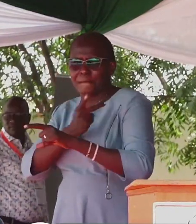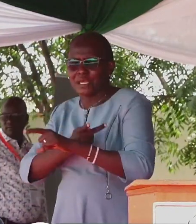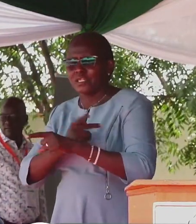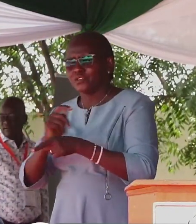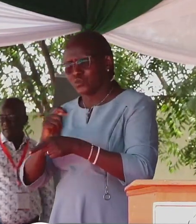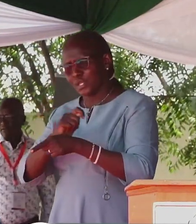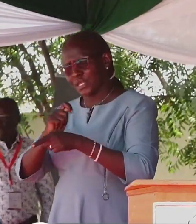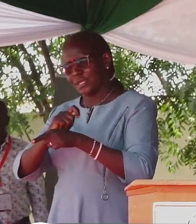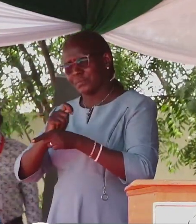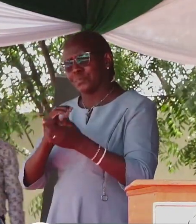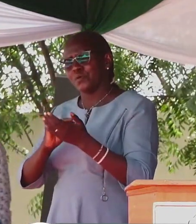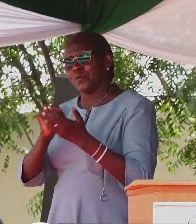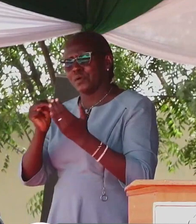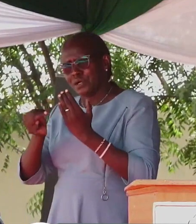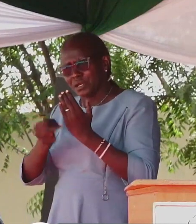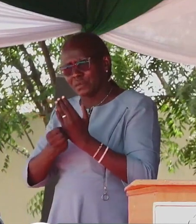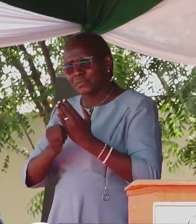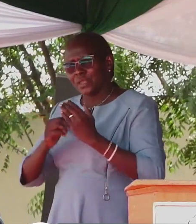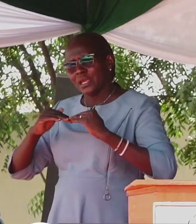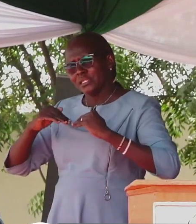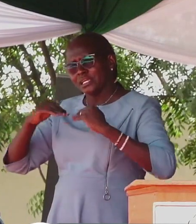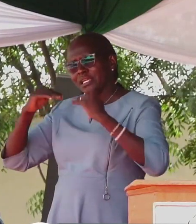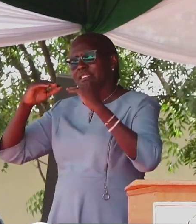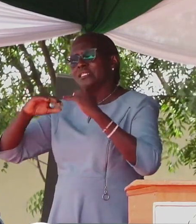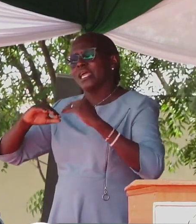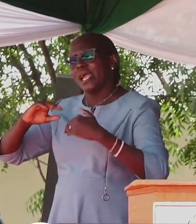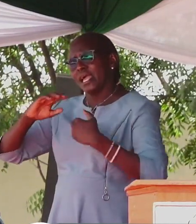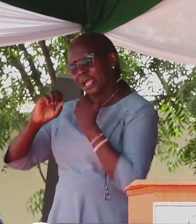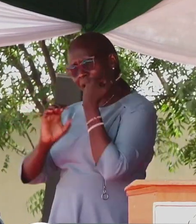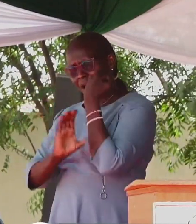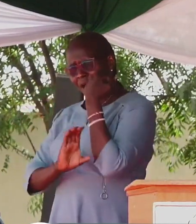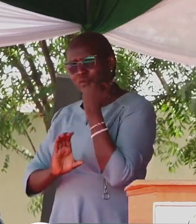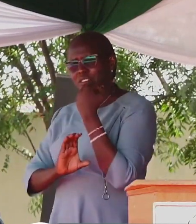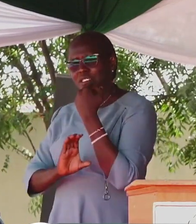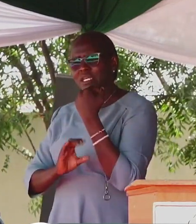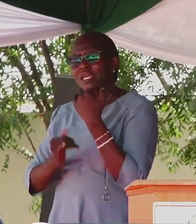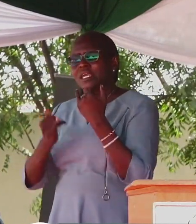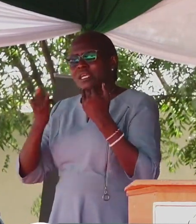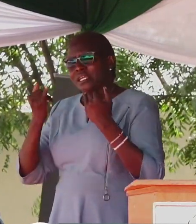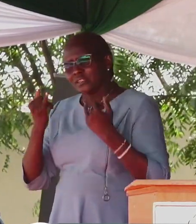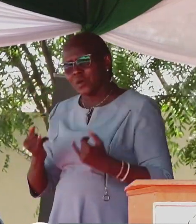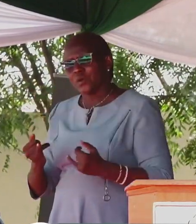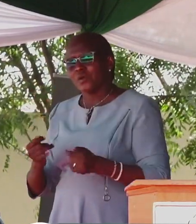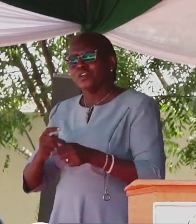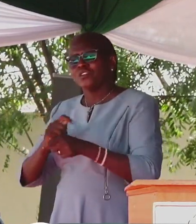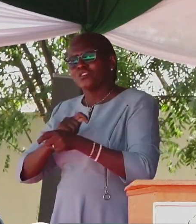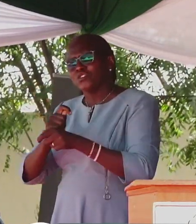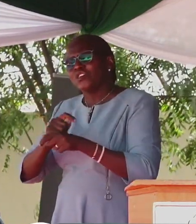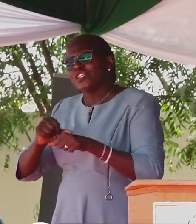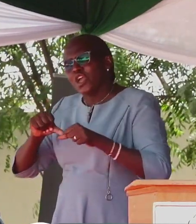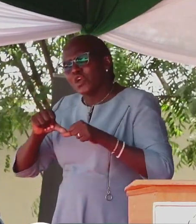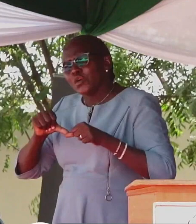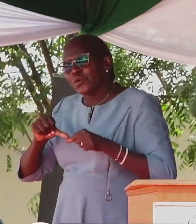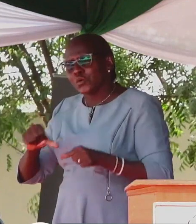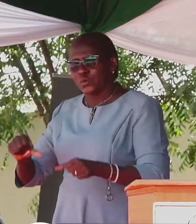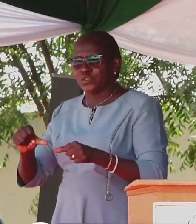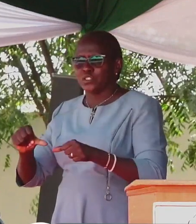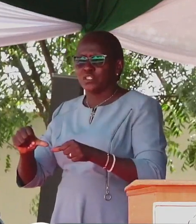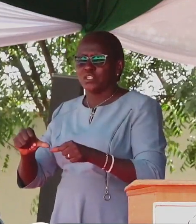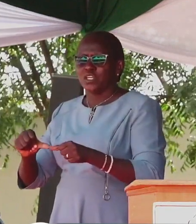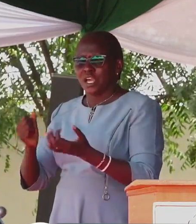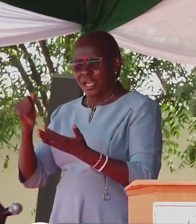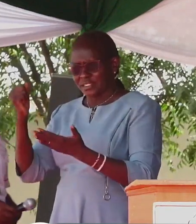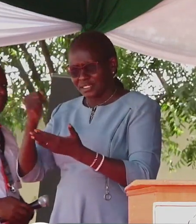program that can be upscaled in the entire country. So far we have done training modules that we have validated with the